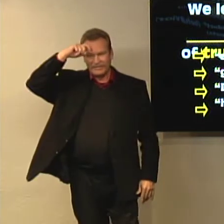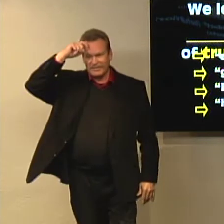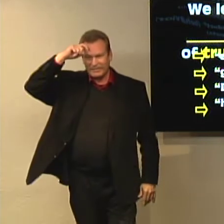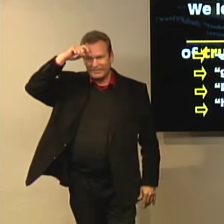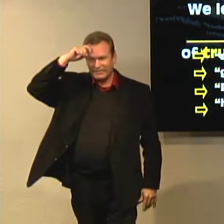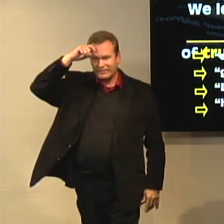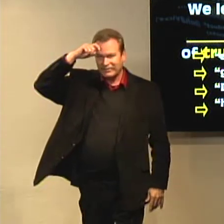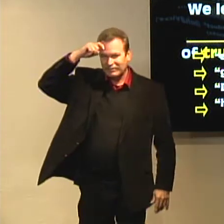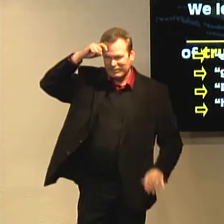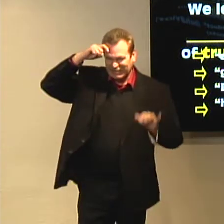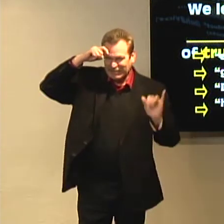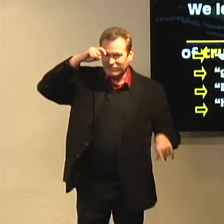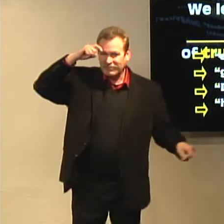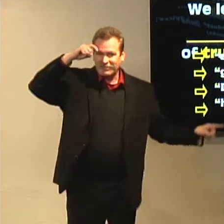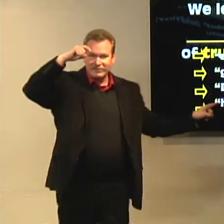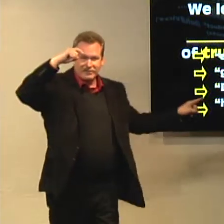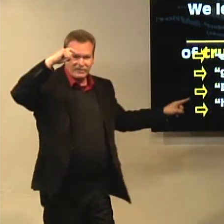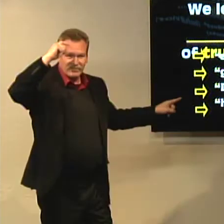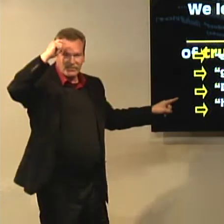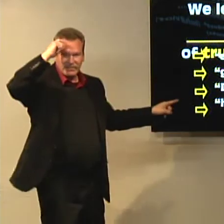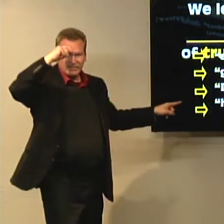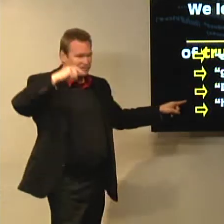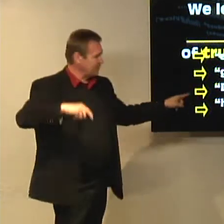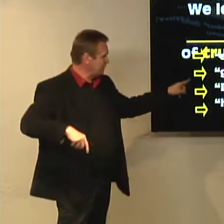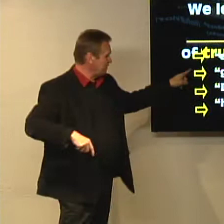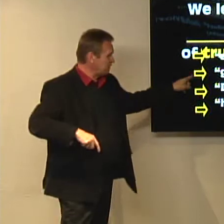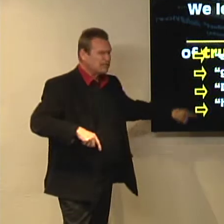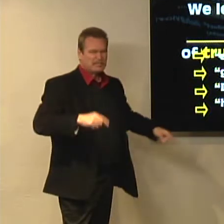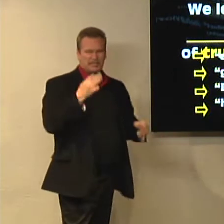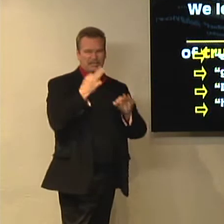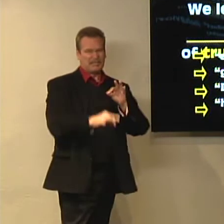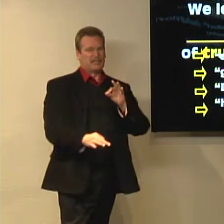And all of these things show true wisdom.